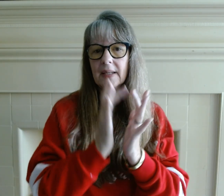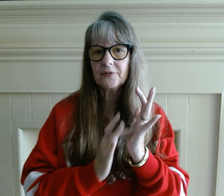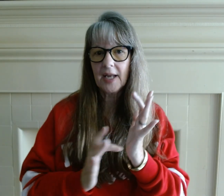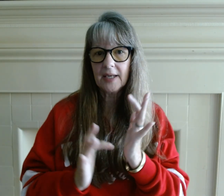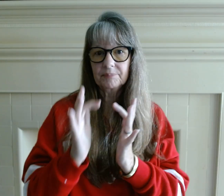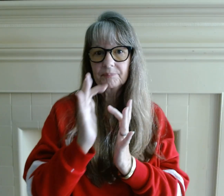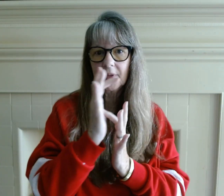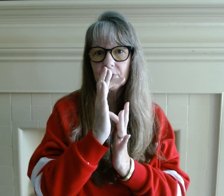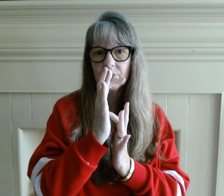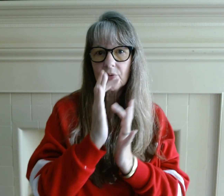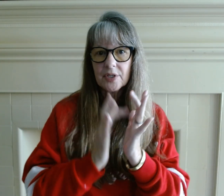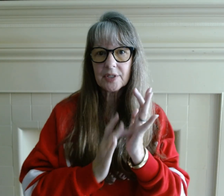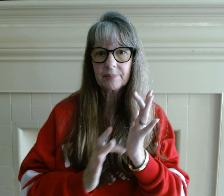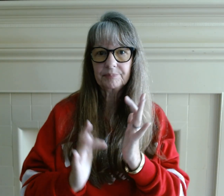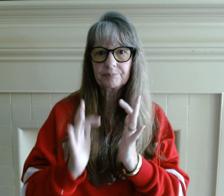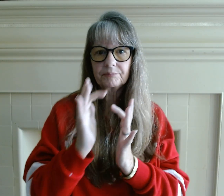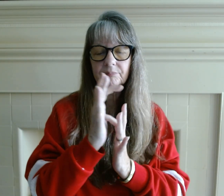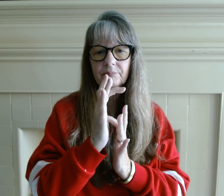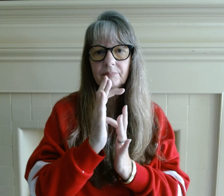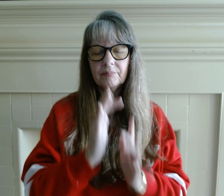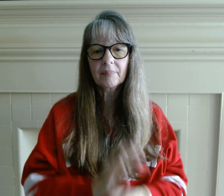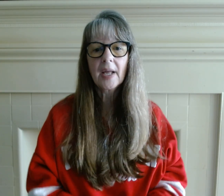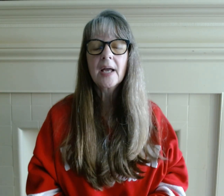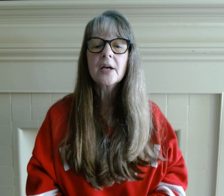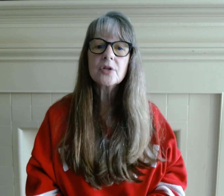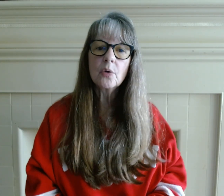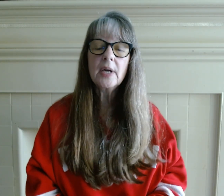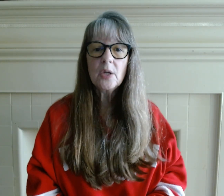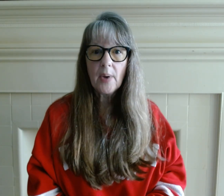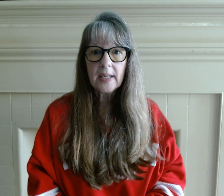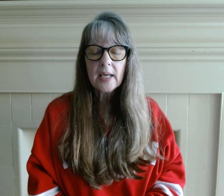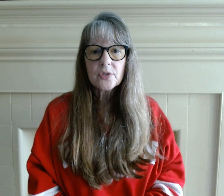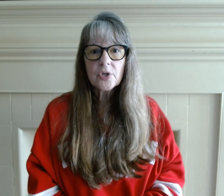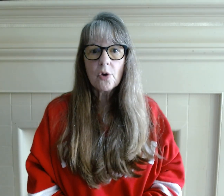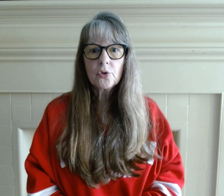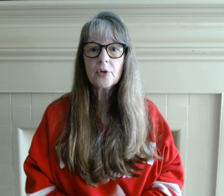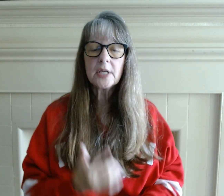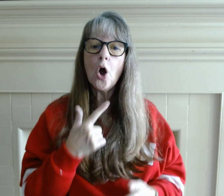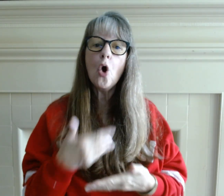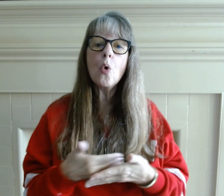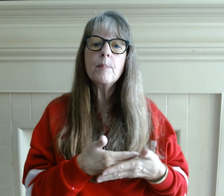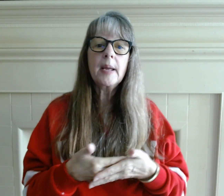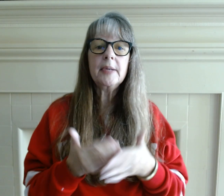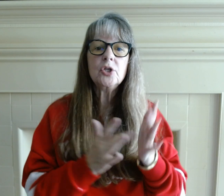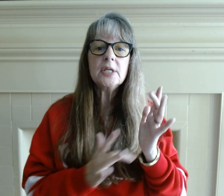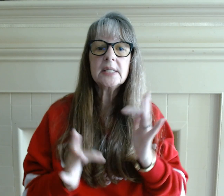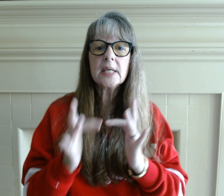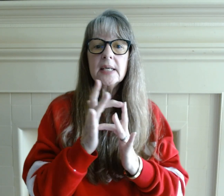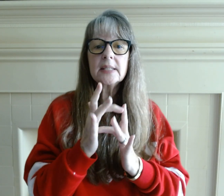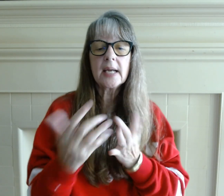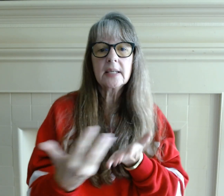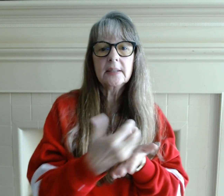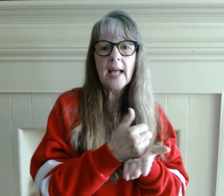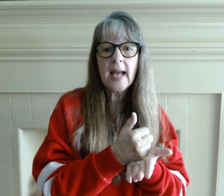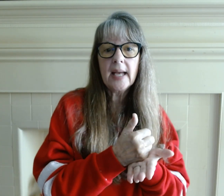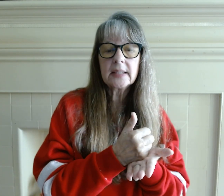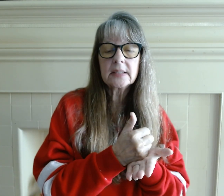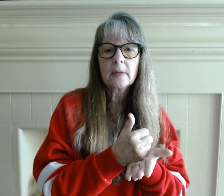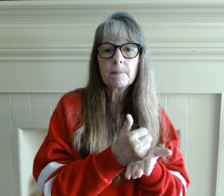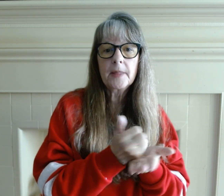hand, if you'll notice. So anyway, so you can say, oh, baby Jesus, I collect.